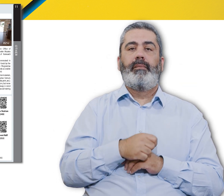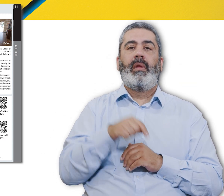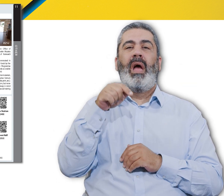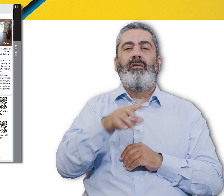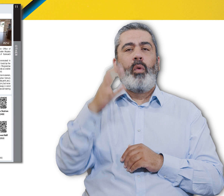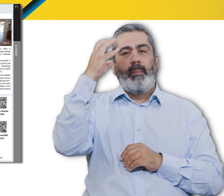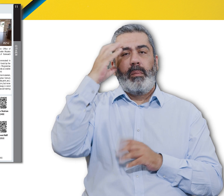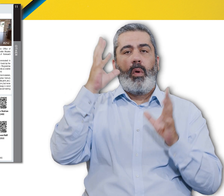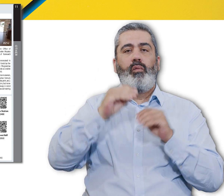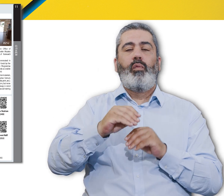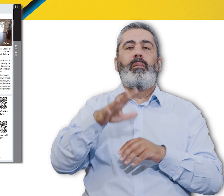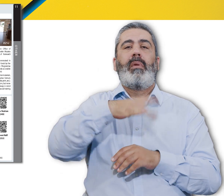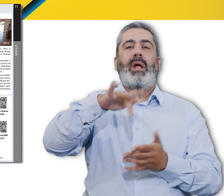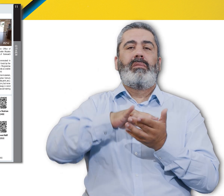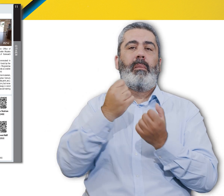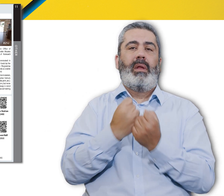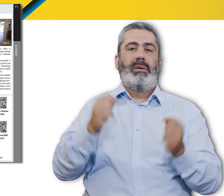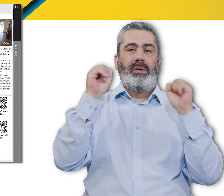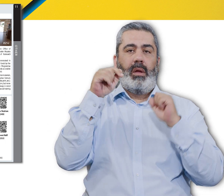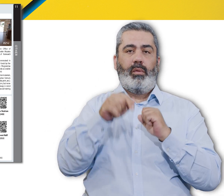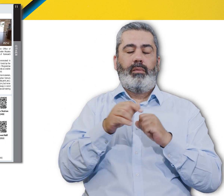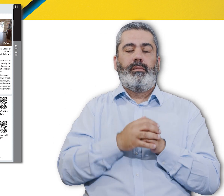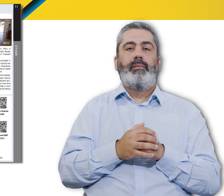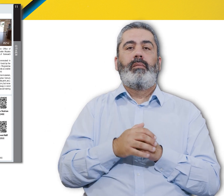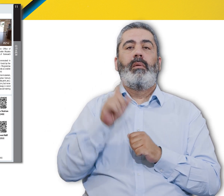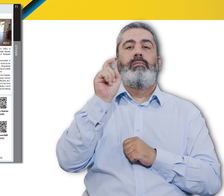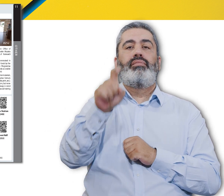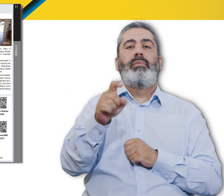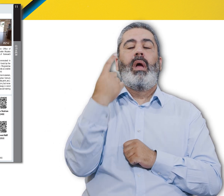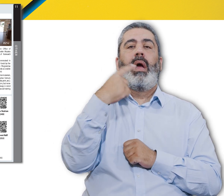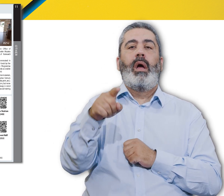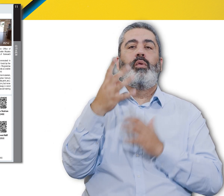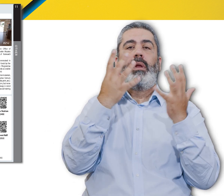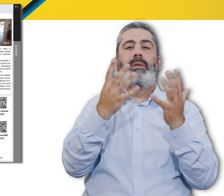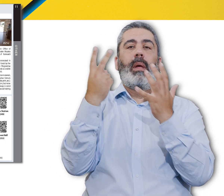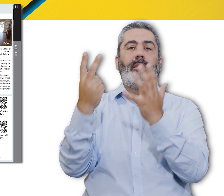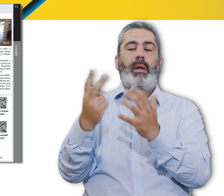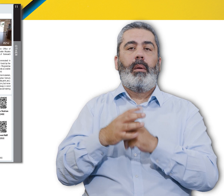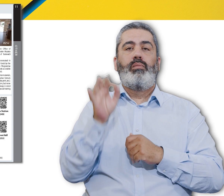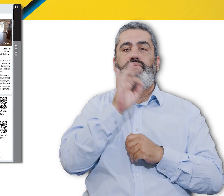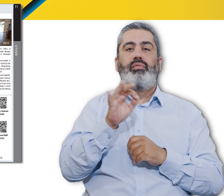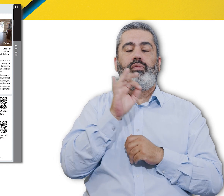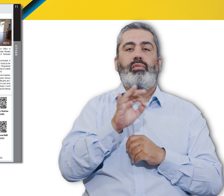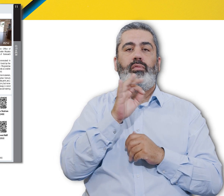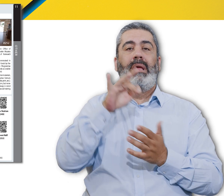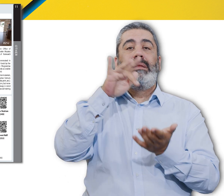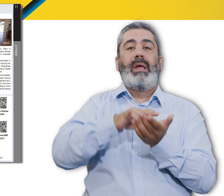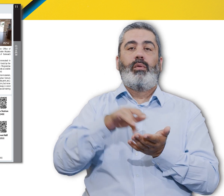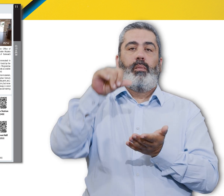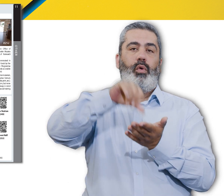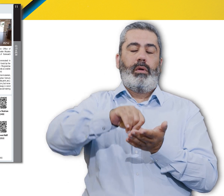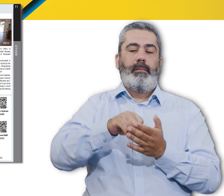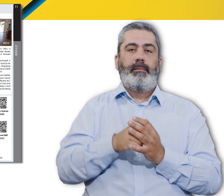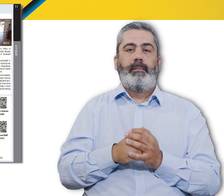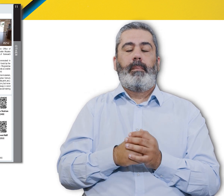Monument. Tedrmusaka Square number 197, area, city centre. The main square in